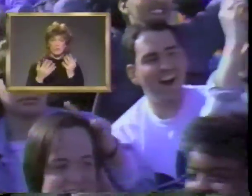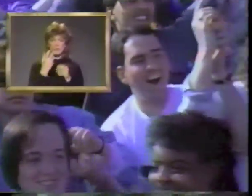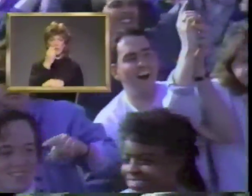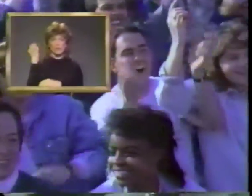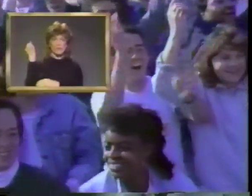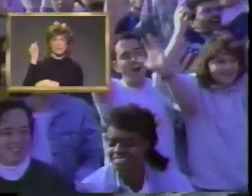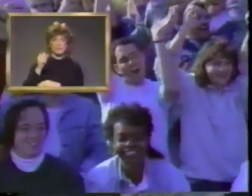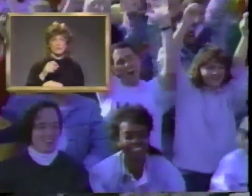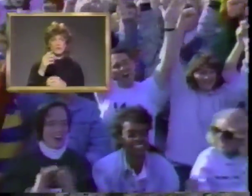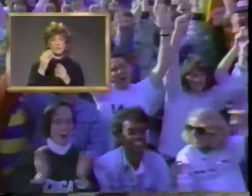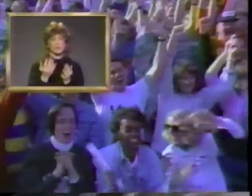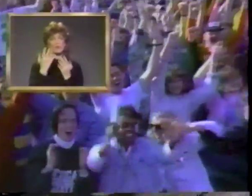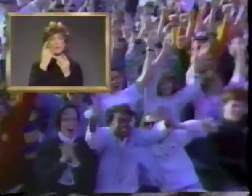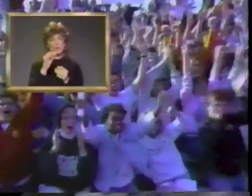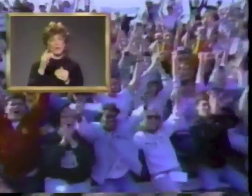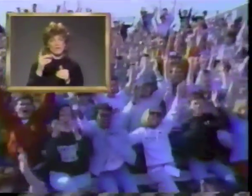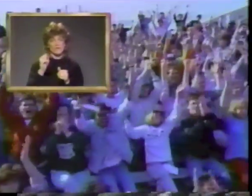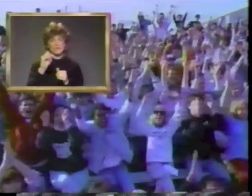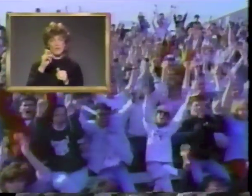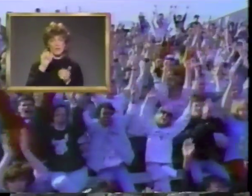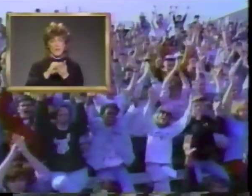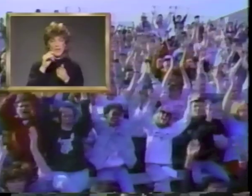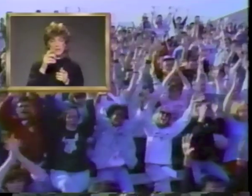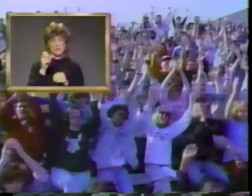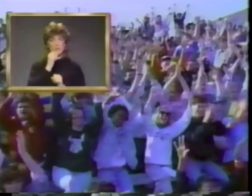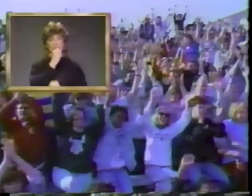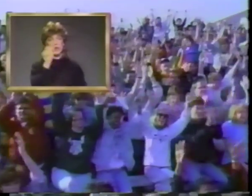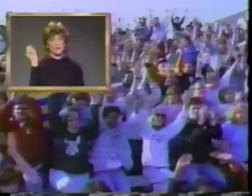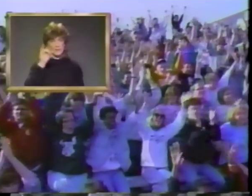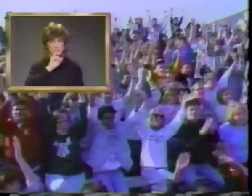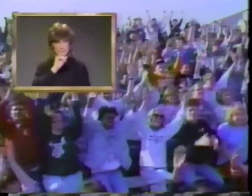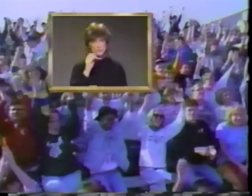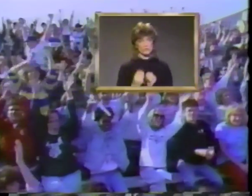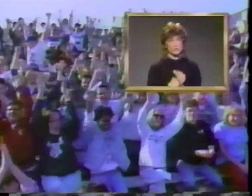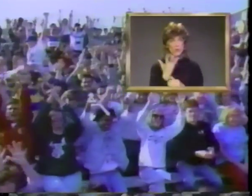one of several signs that the protest is growing.